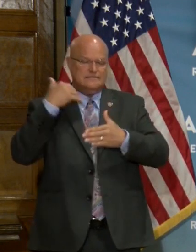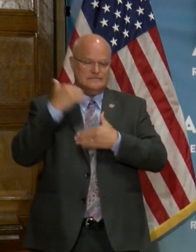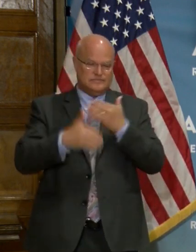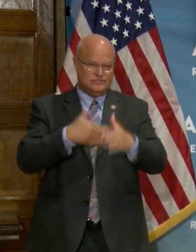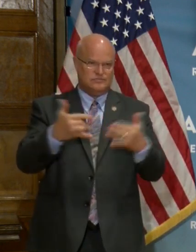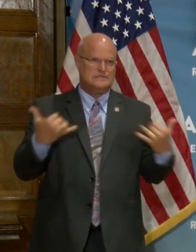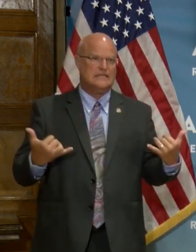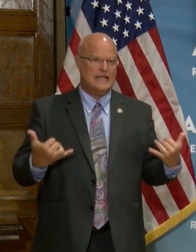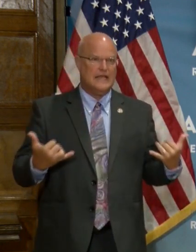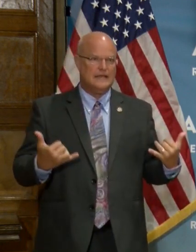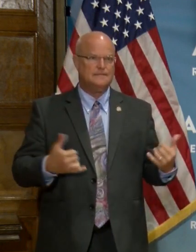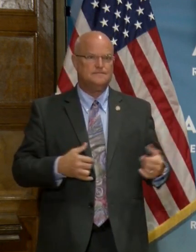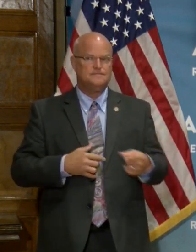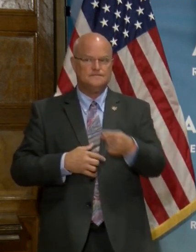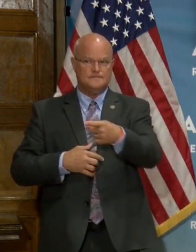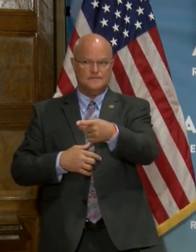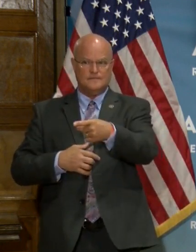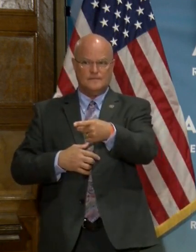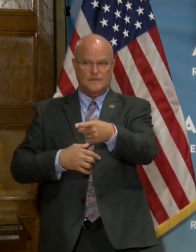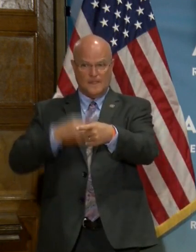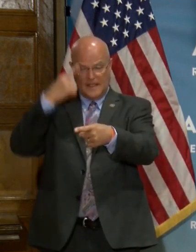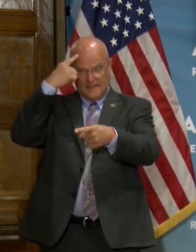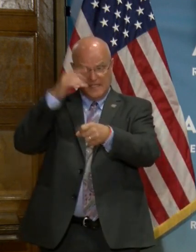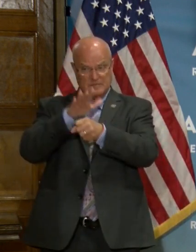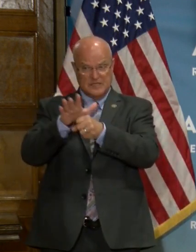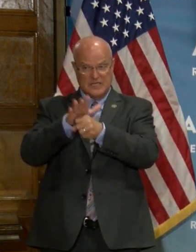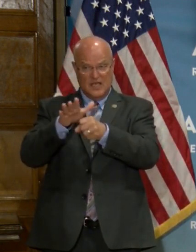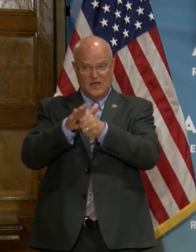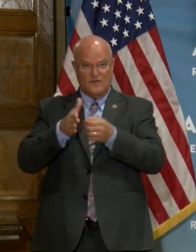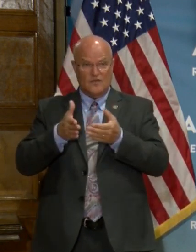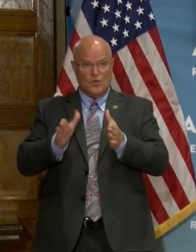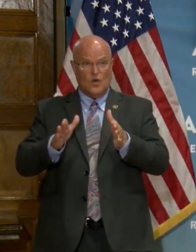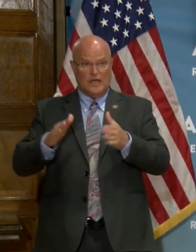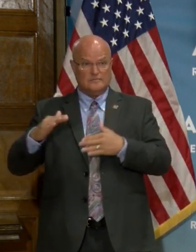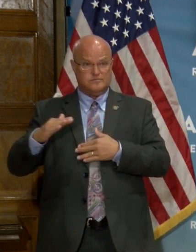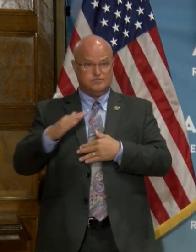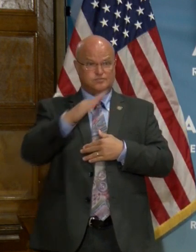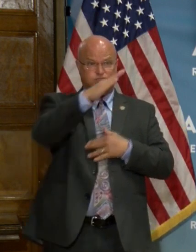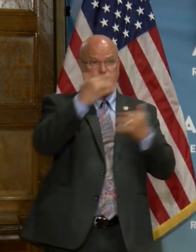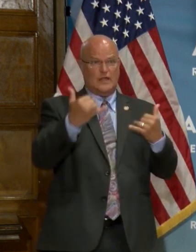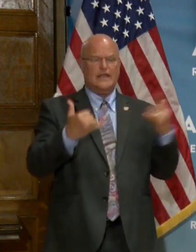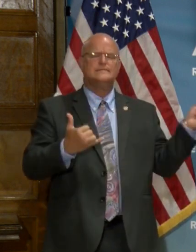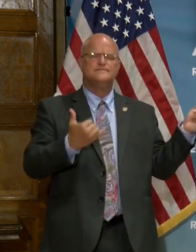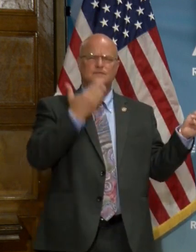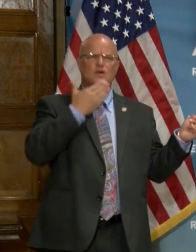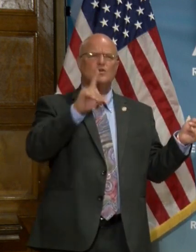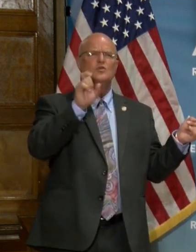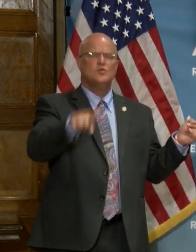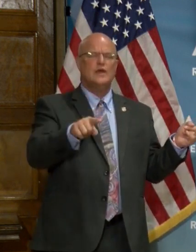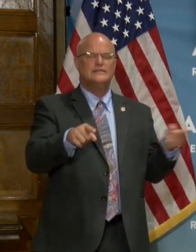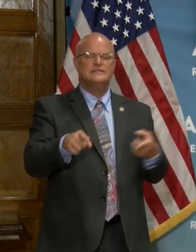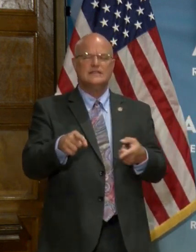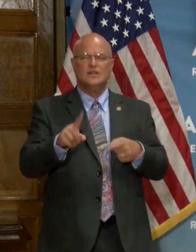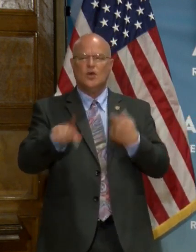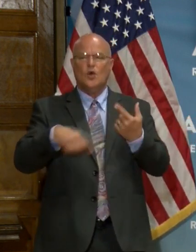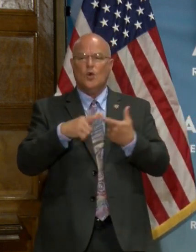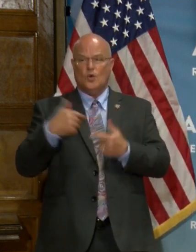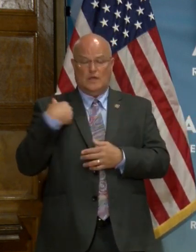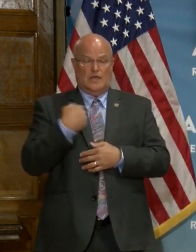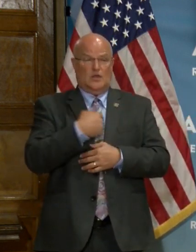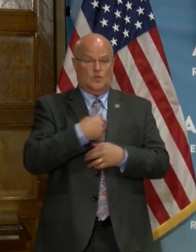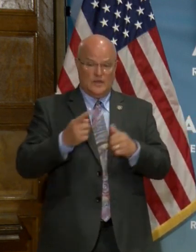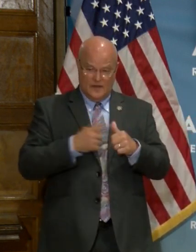today. Do you think that's going to be enough with the way things are trending? Well, it's a good question, because whenever